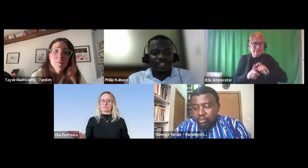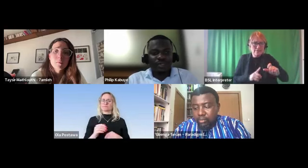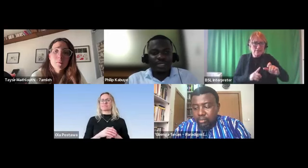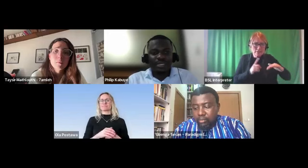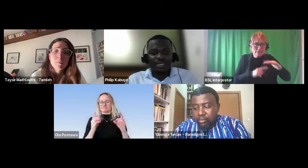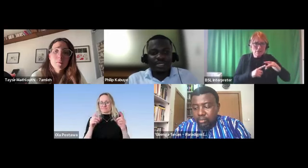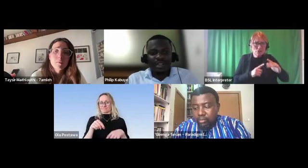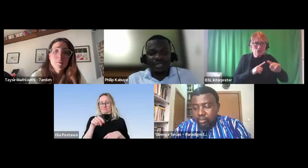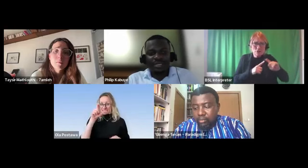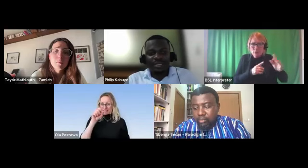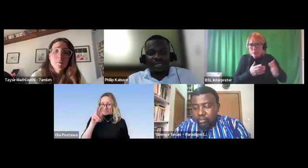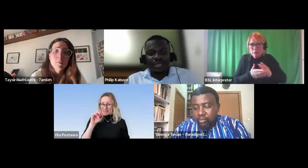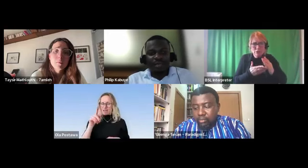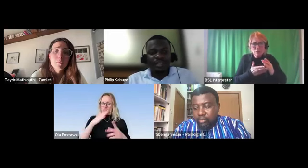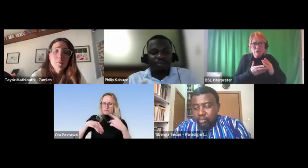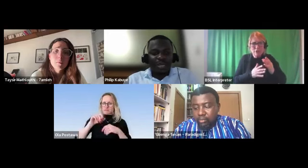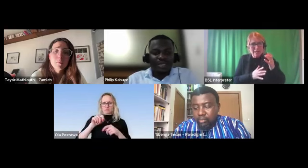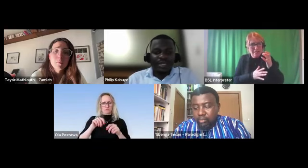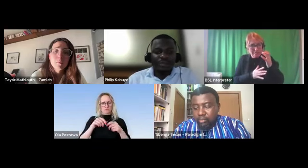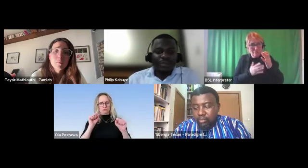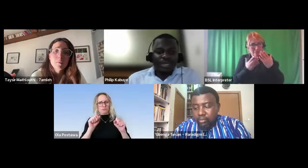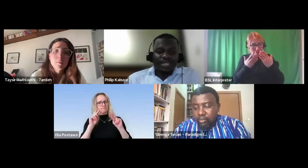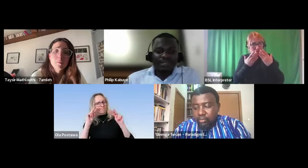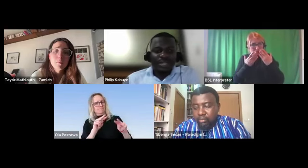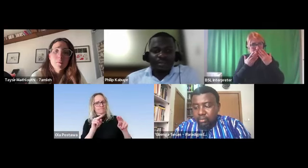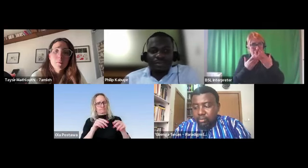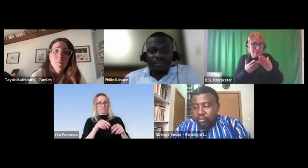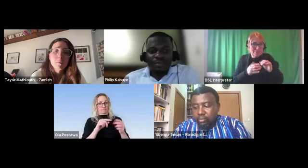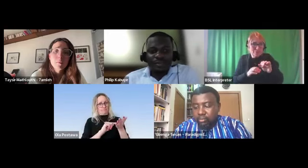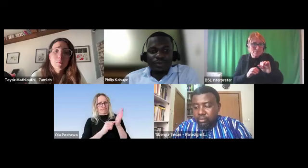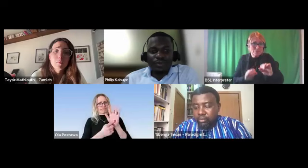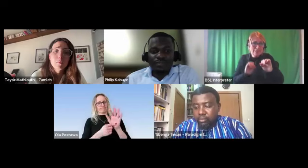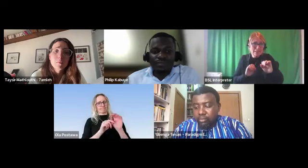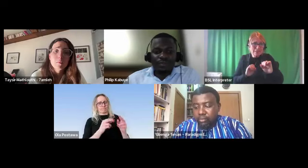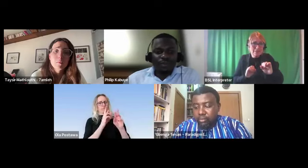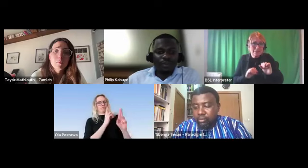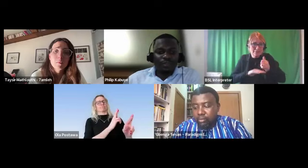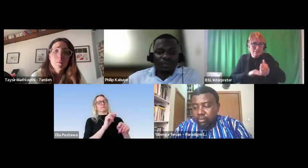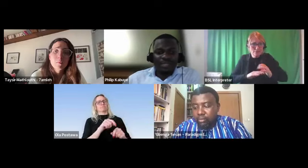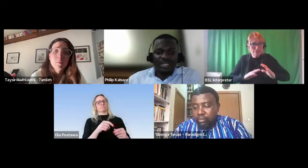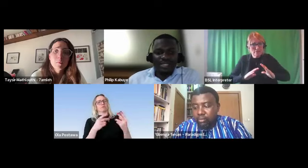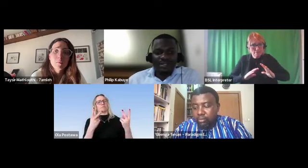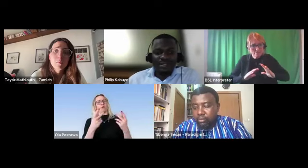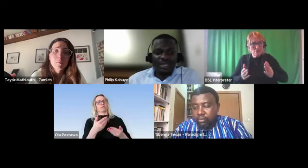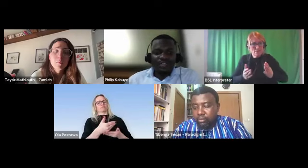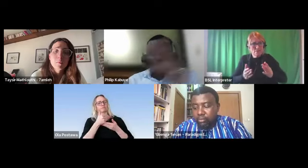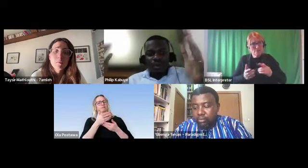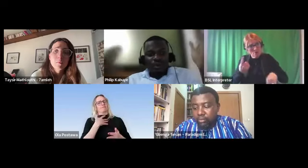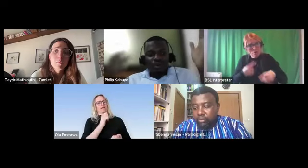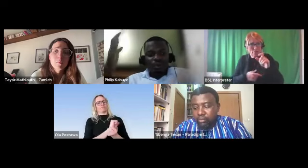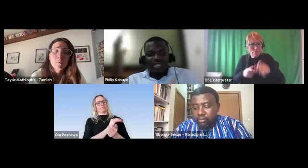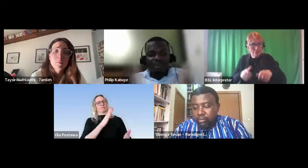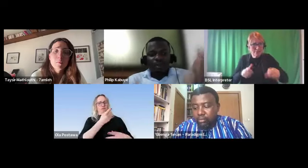trying to ensure that these governments respect and protect the fundamental freedoms of the citizens.